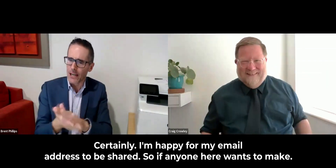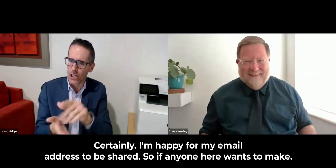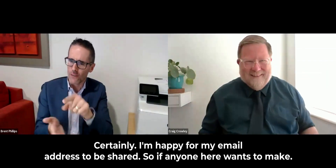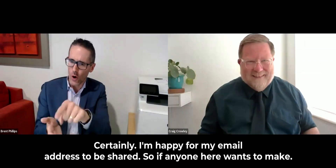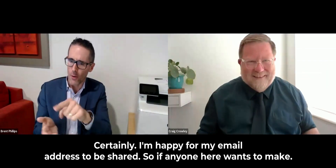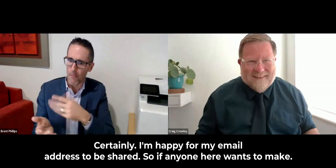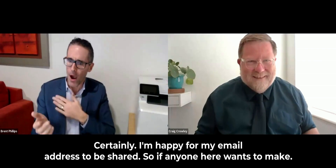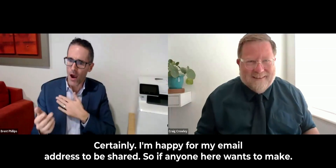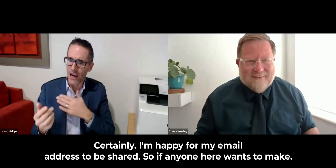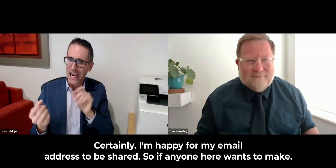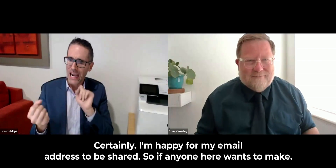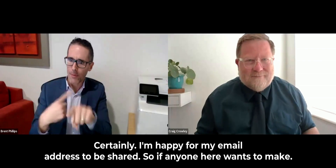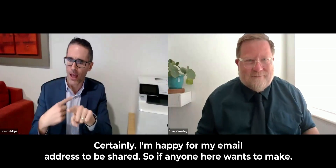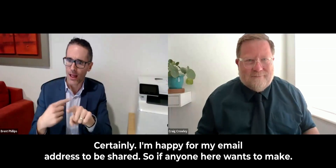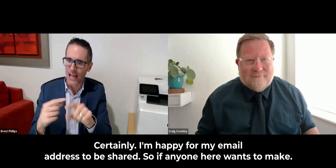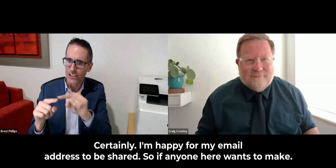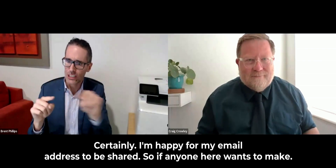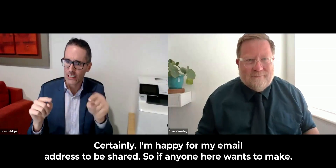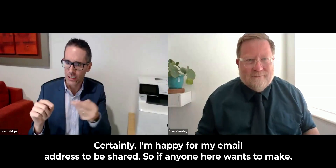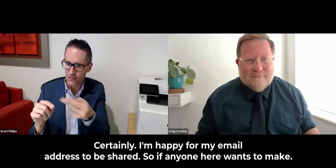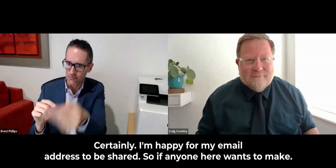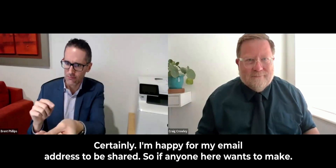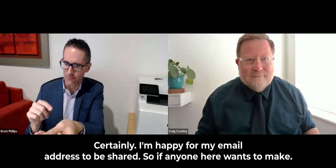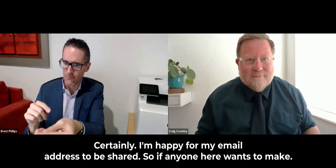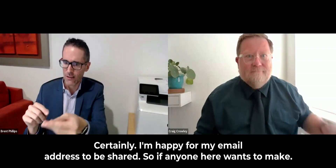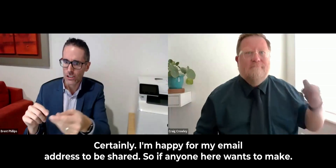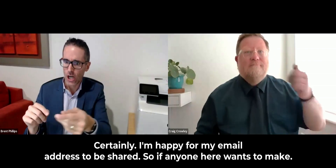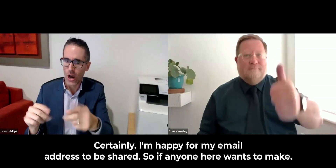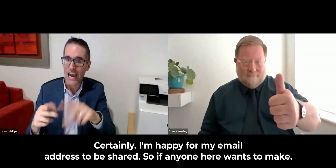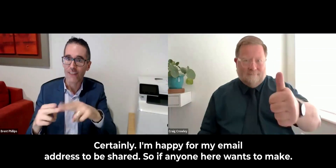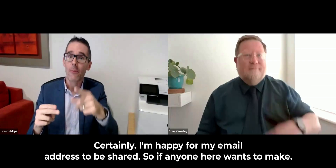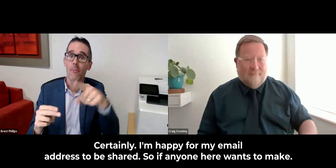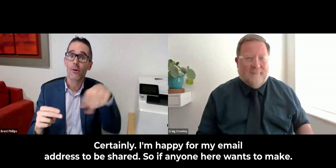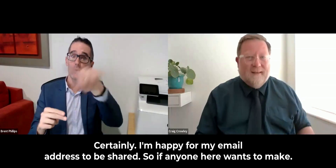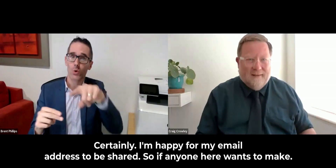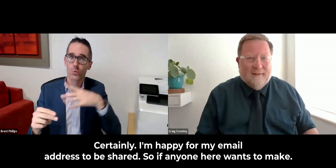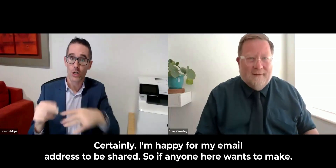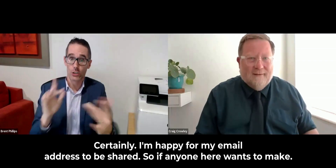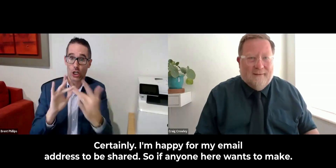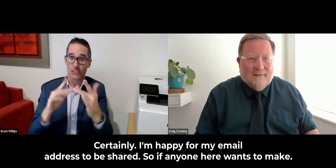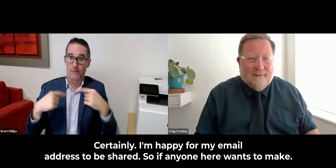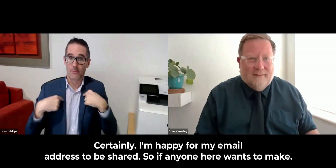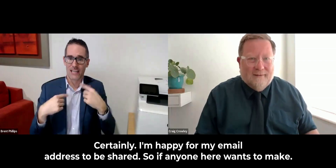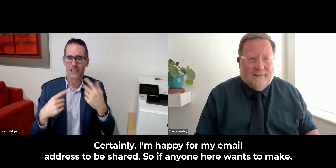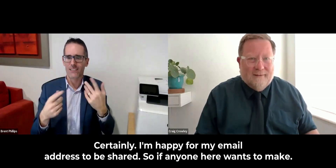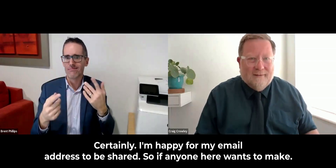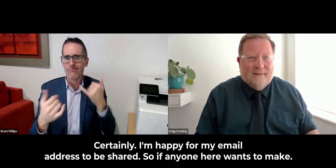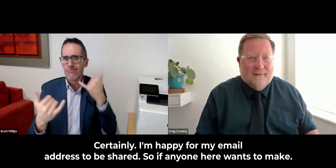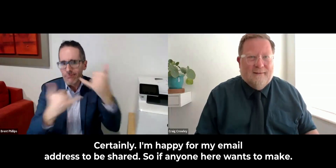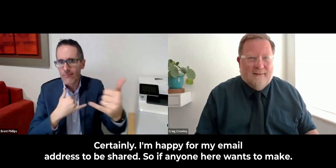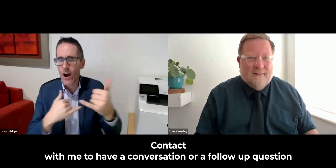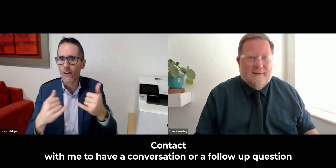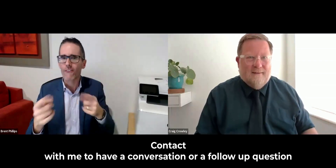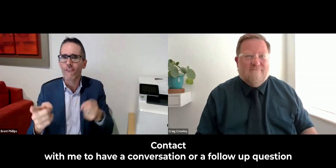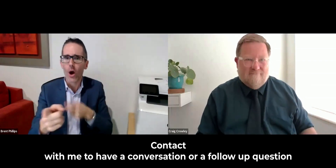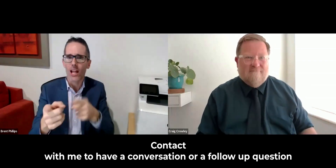Certainly. I'm happy for my email address to be shared. So if anyone here wants to make contact with